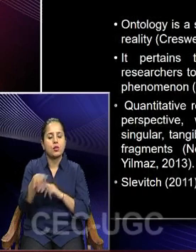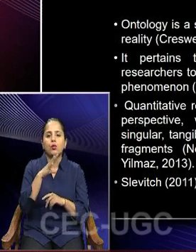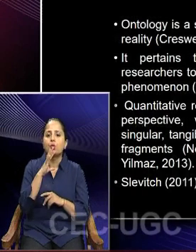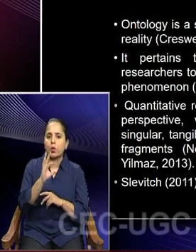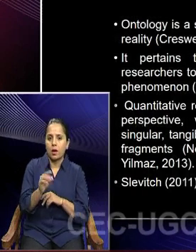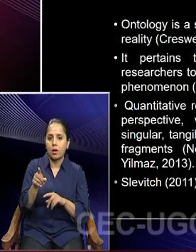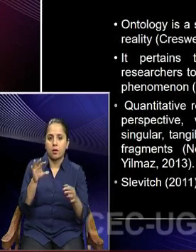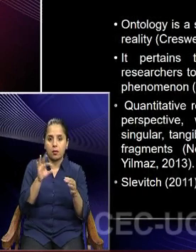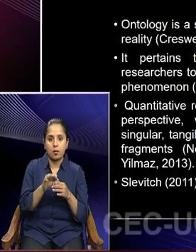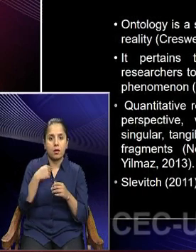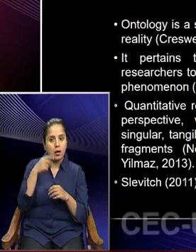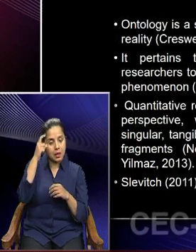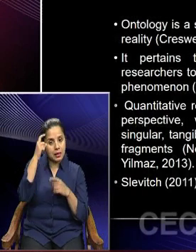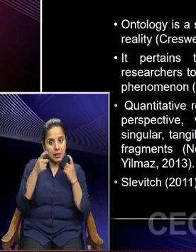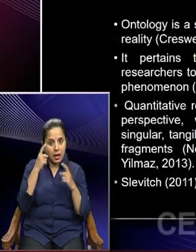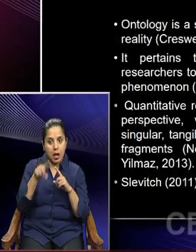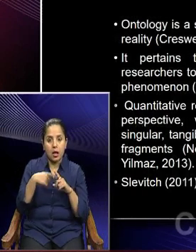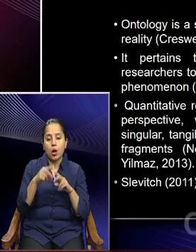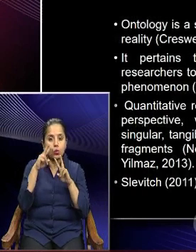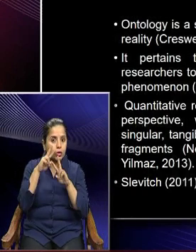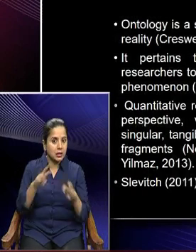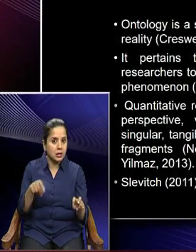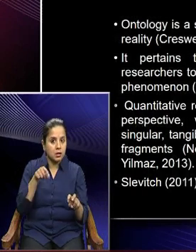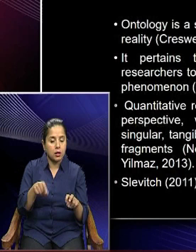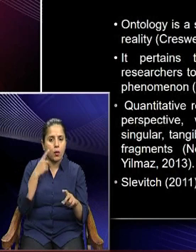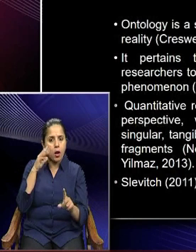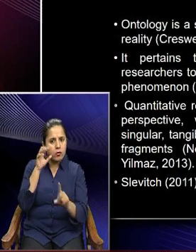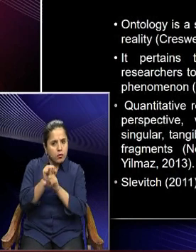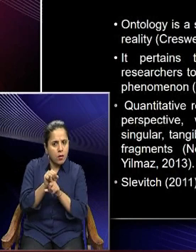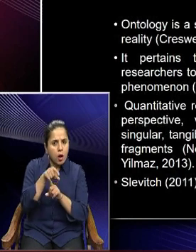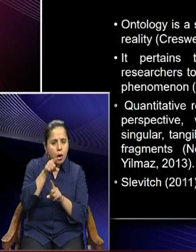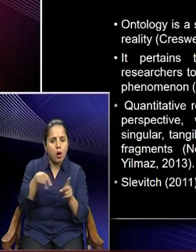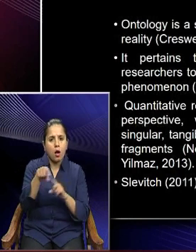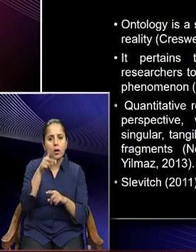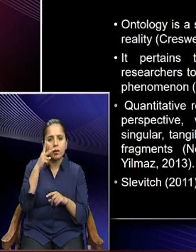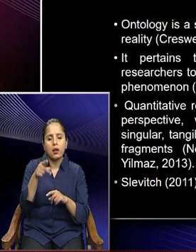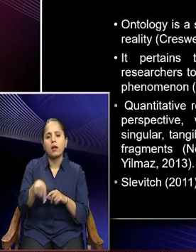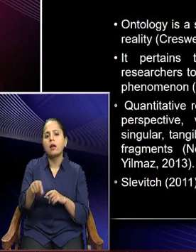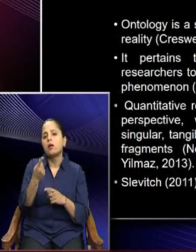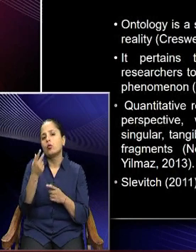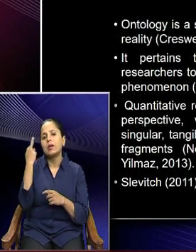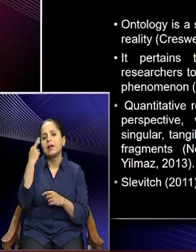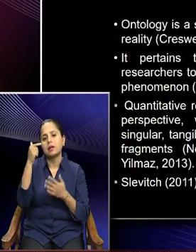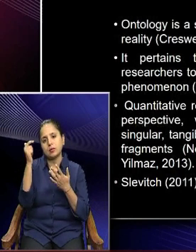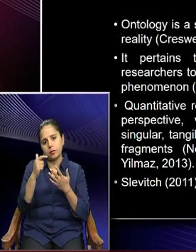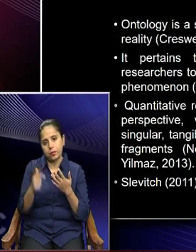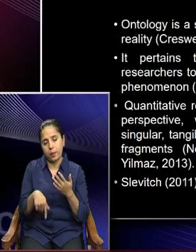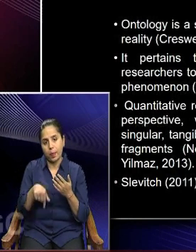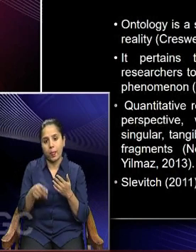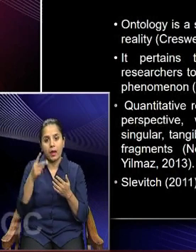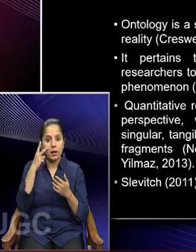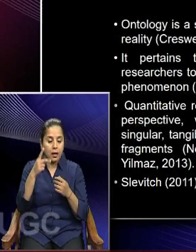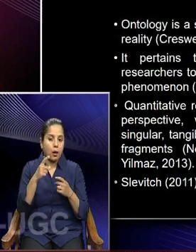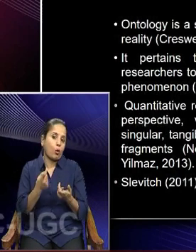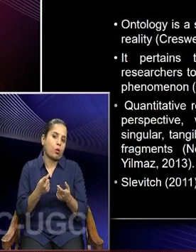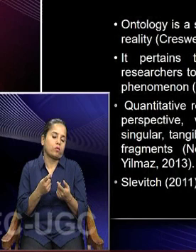pertains to the assumptions made by researcher to determine and make sense of phenomena. In quantitative